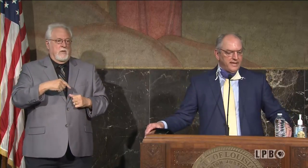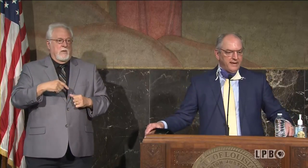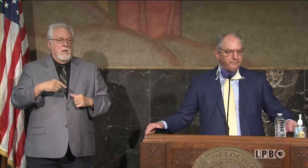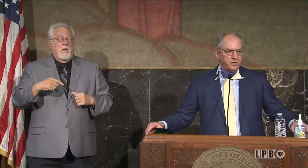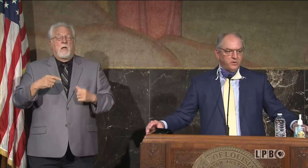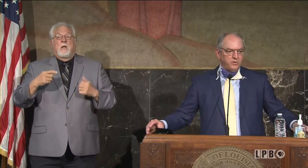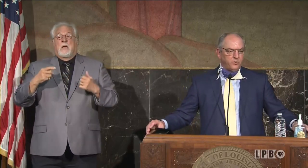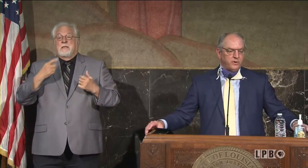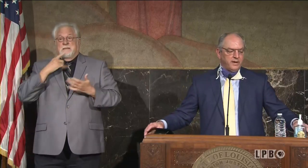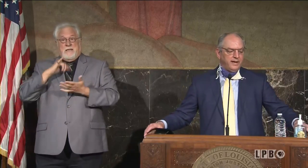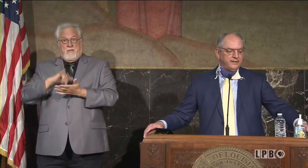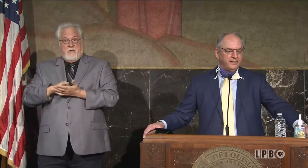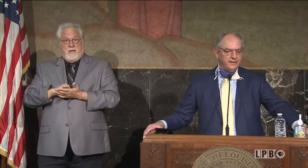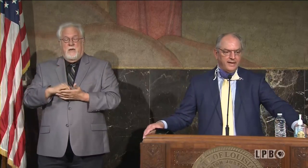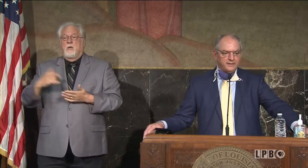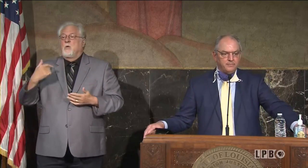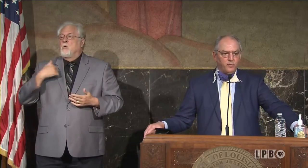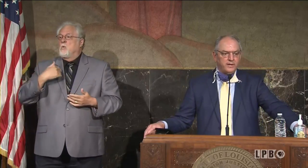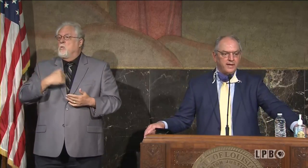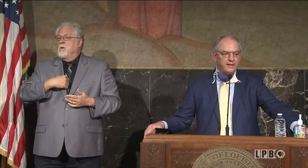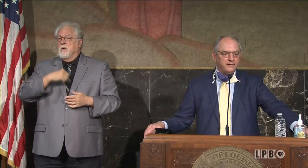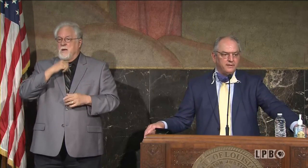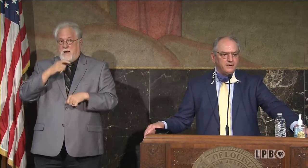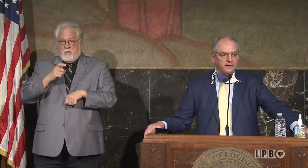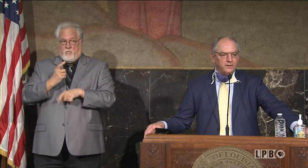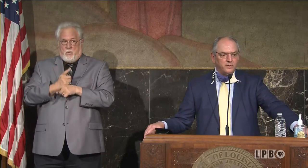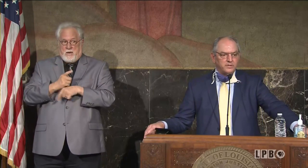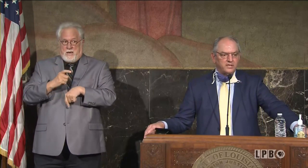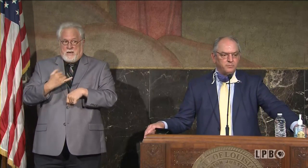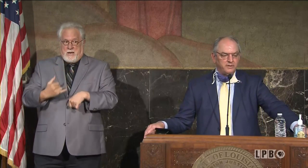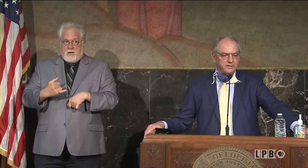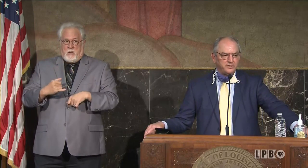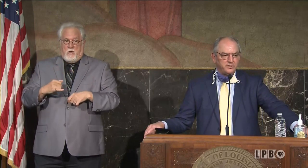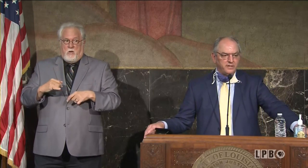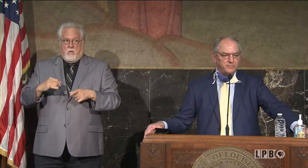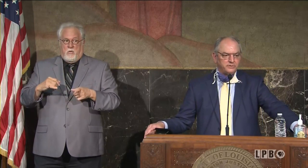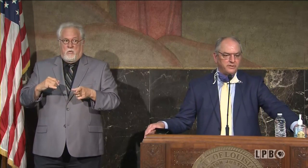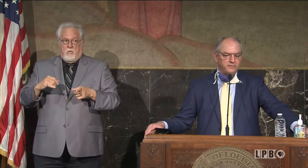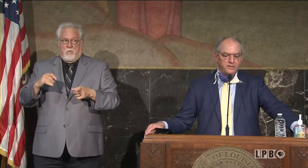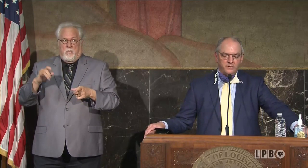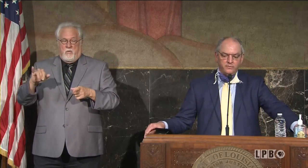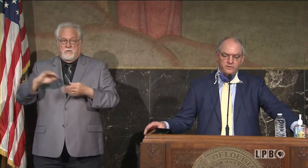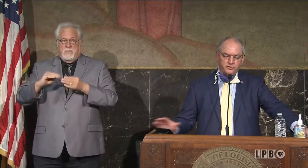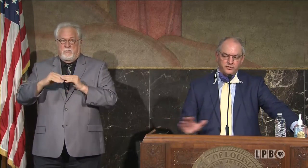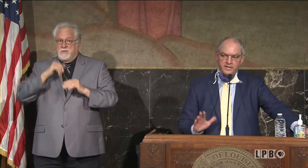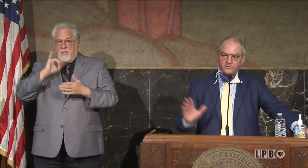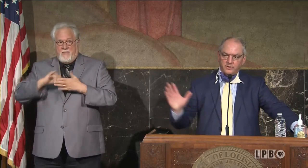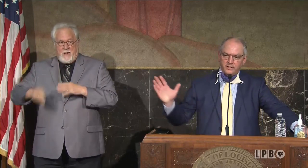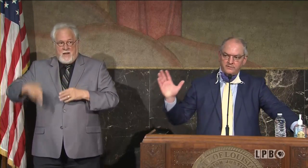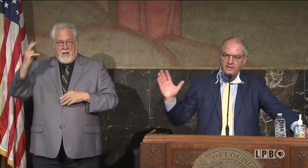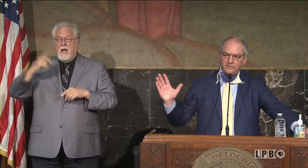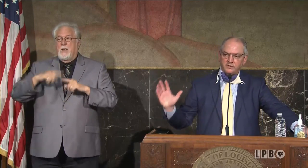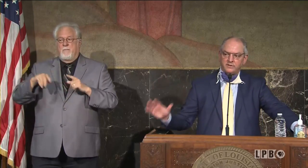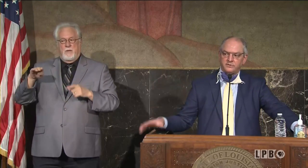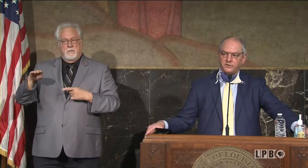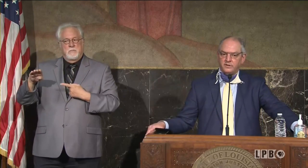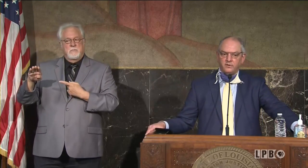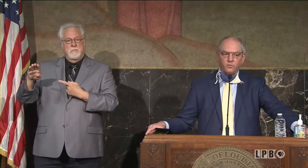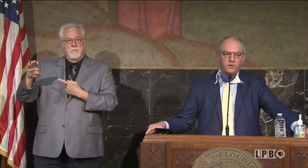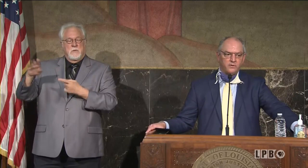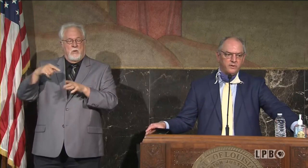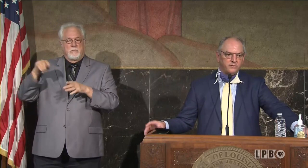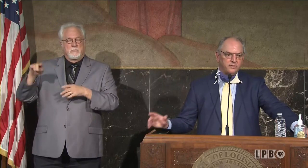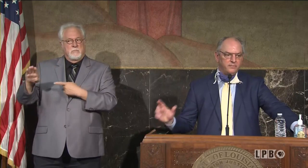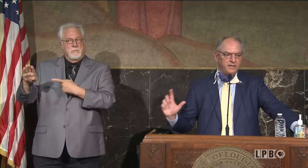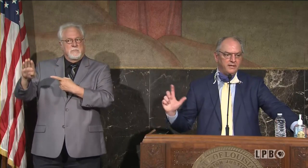having said that, we're not at the point yet on those hospitalization numbers, even though the trajectory is obviously